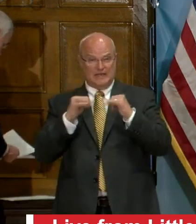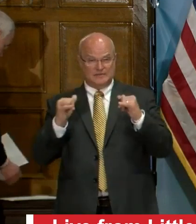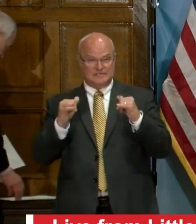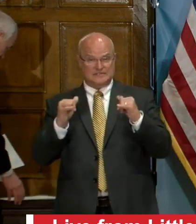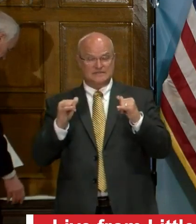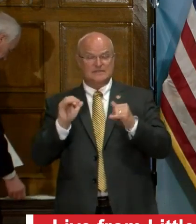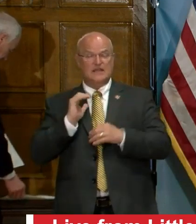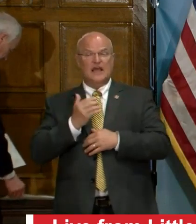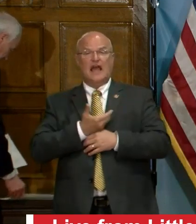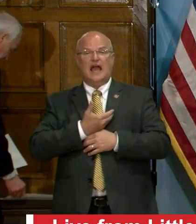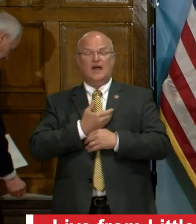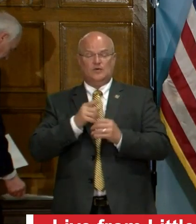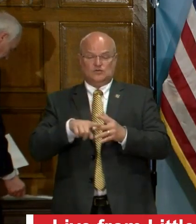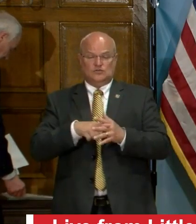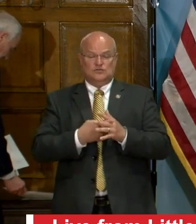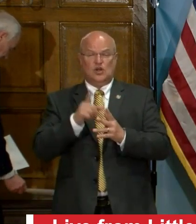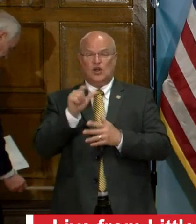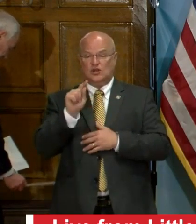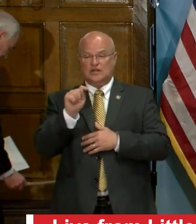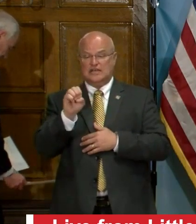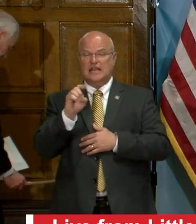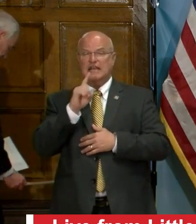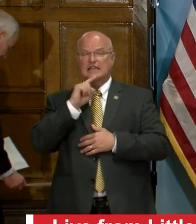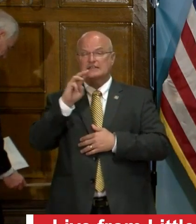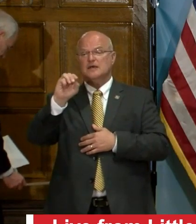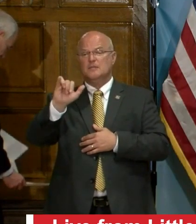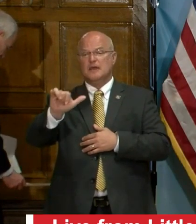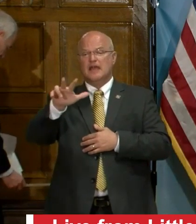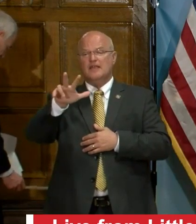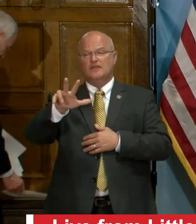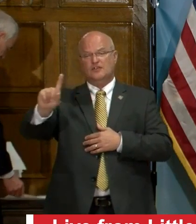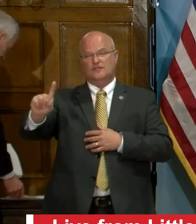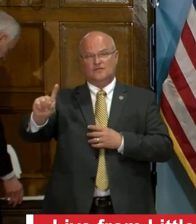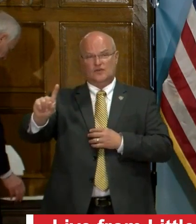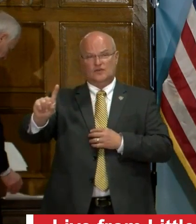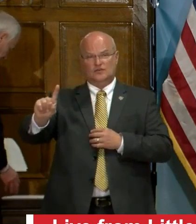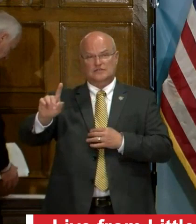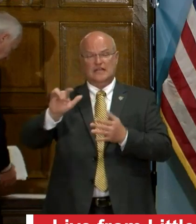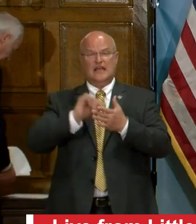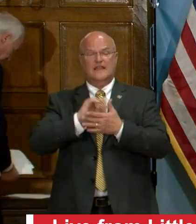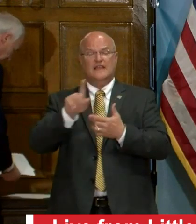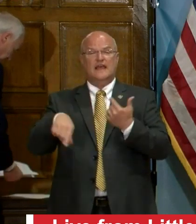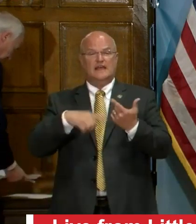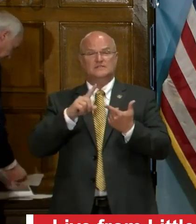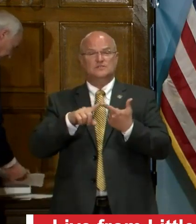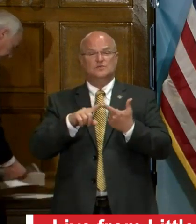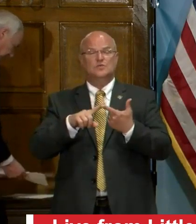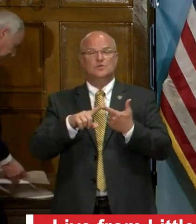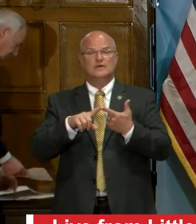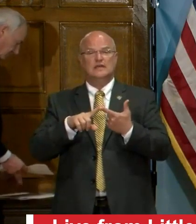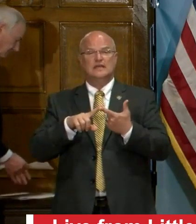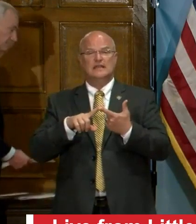camps, our start date is May 31st, and that's when